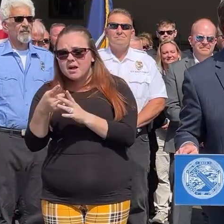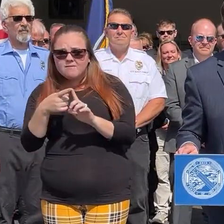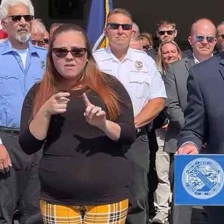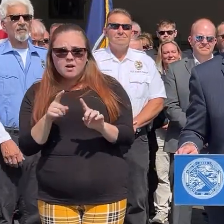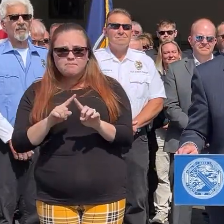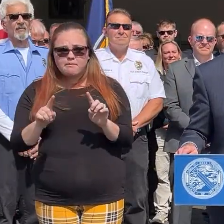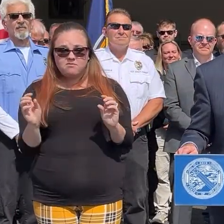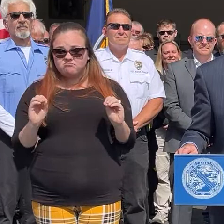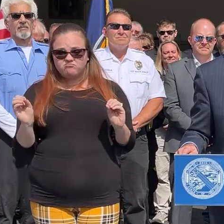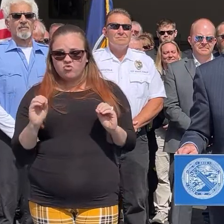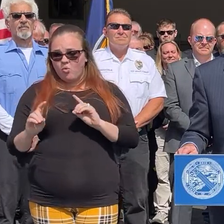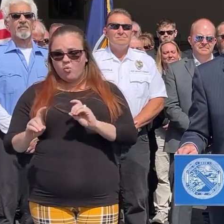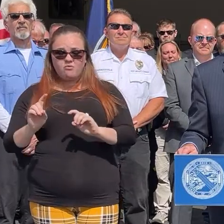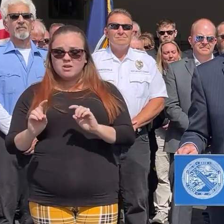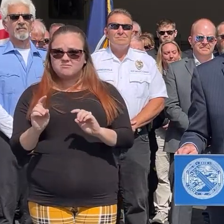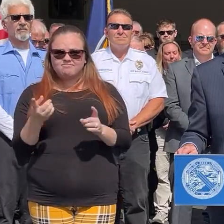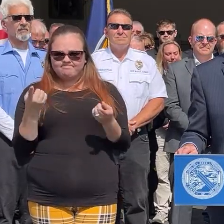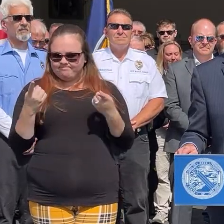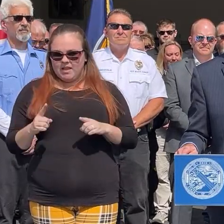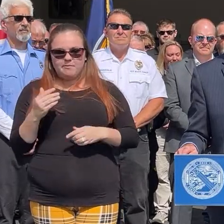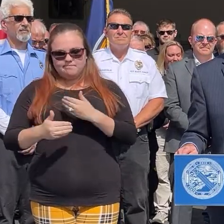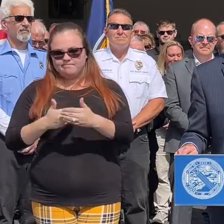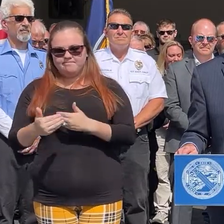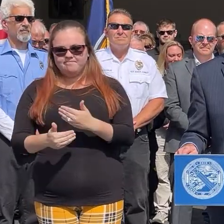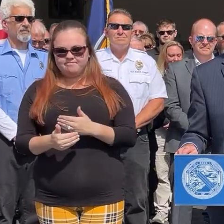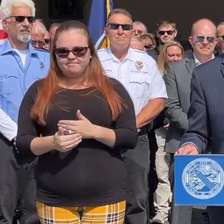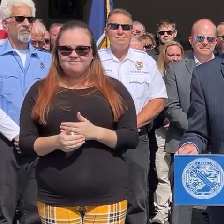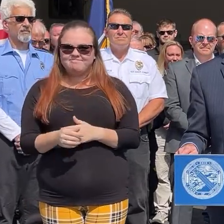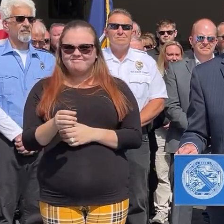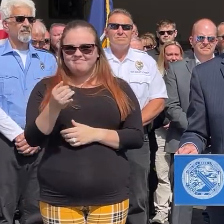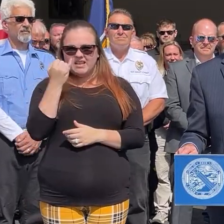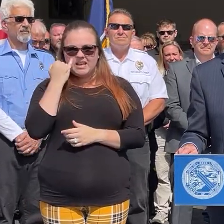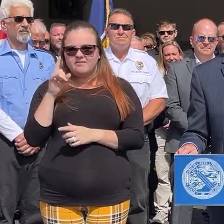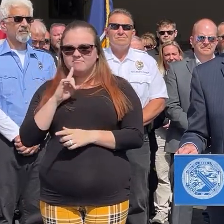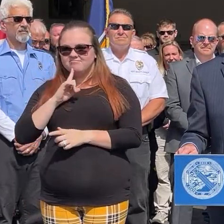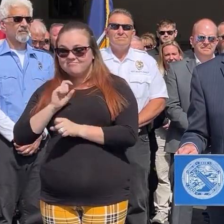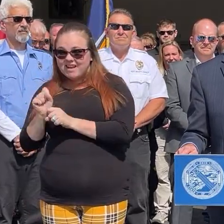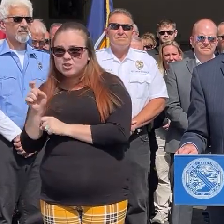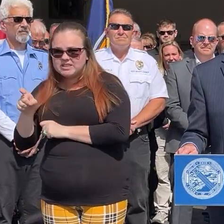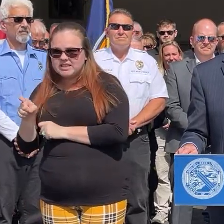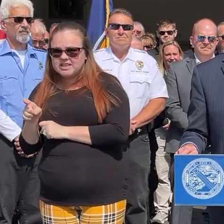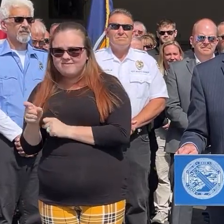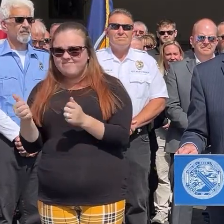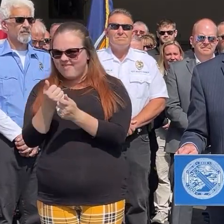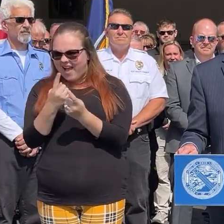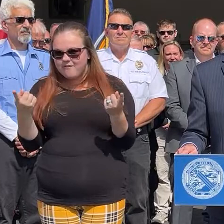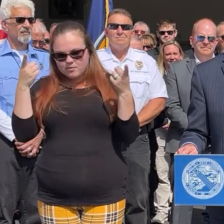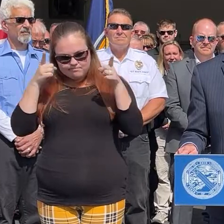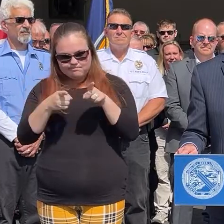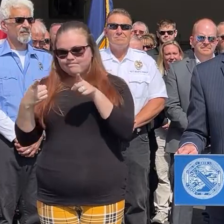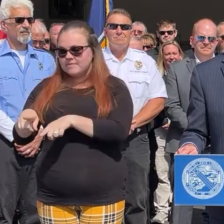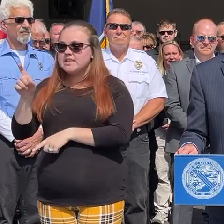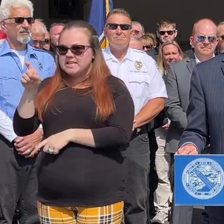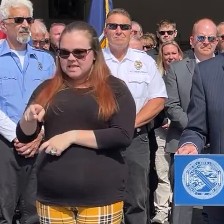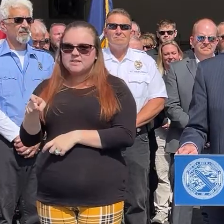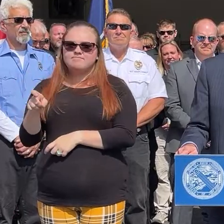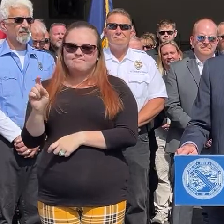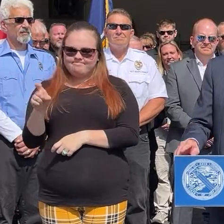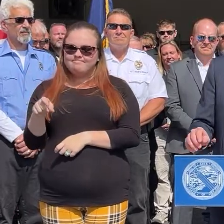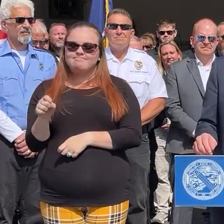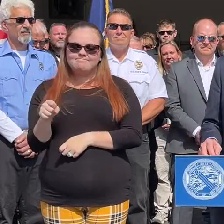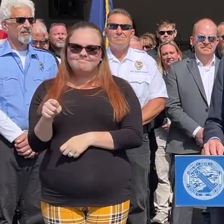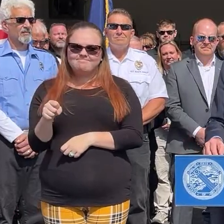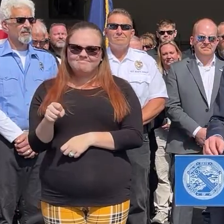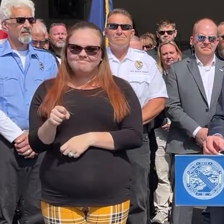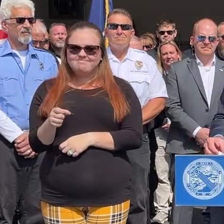but there was no question in regards to actually, is the service needed? Across the board, Democrats and Republicans were like, yes, the service is